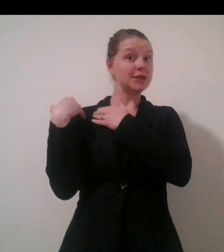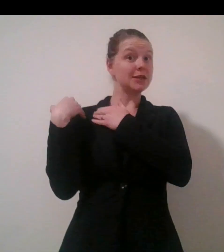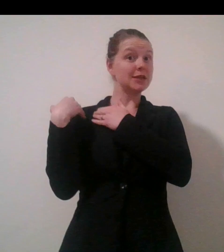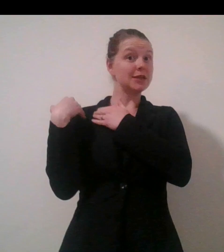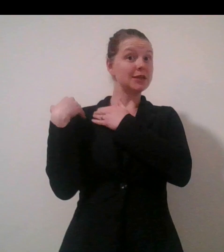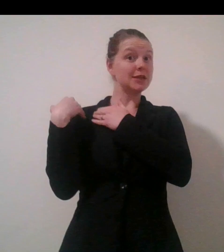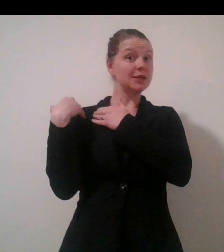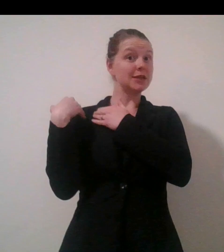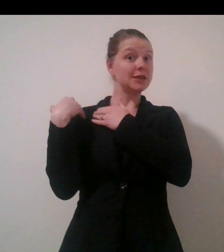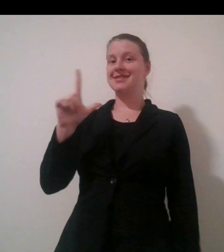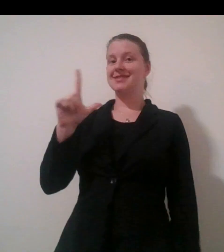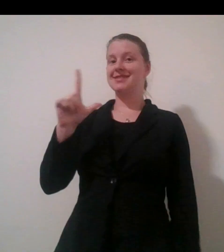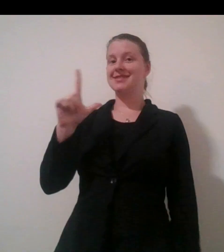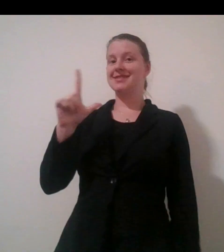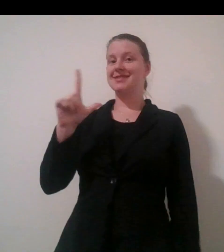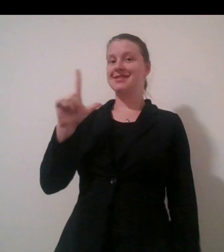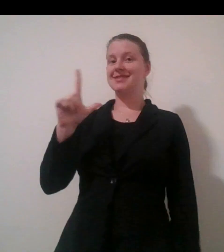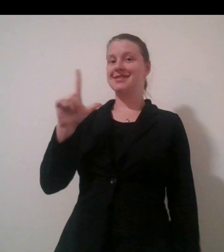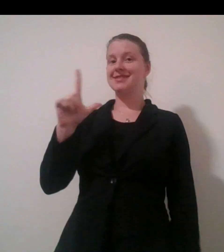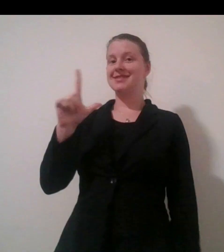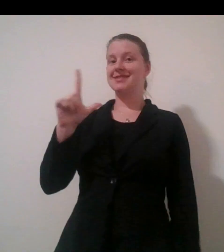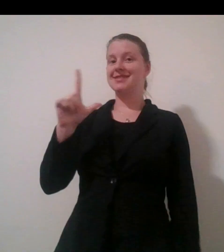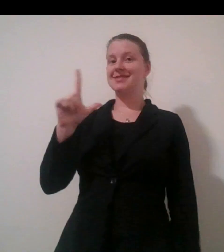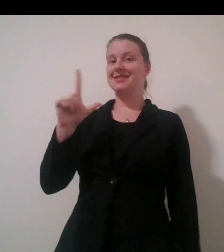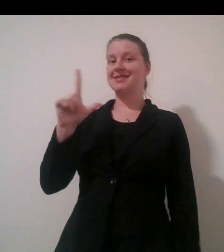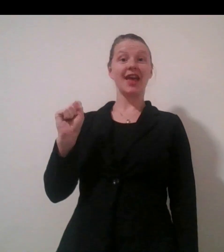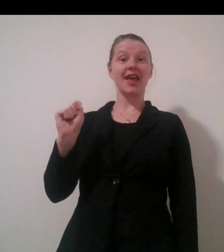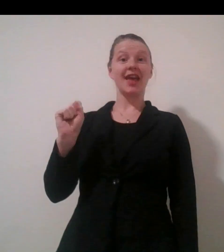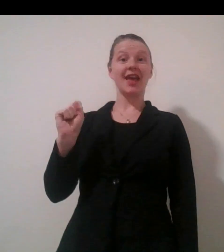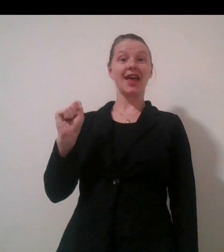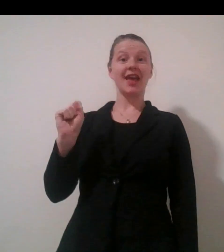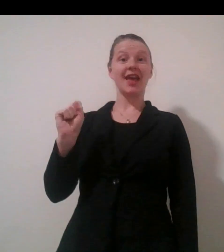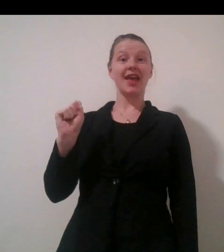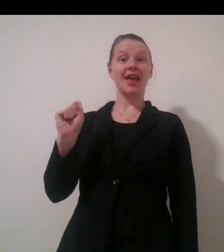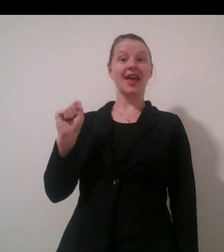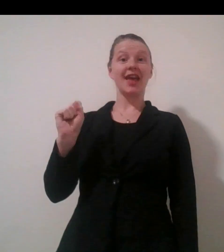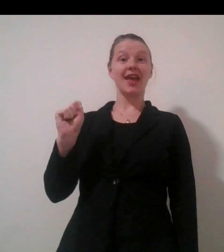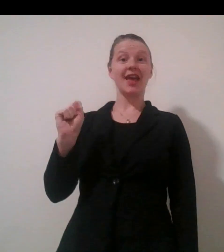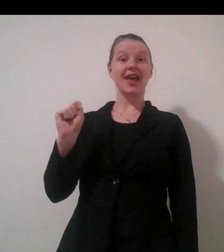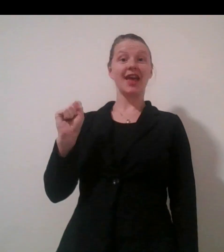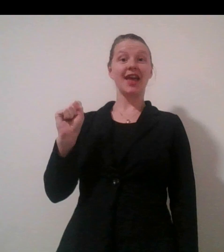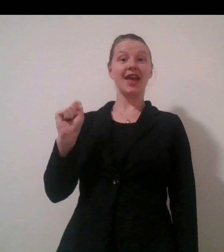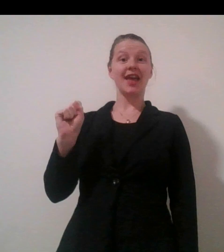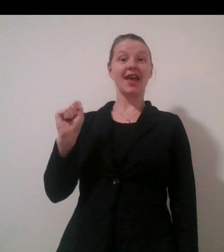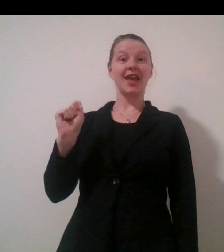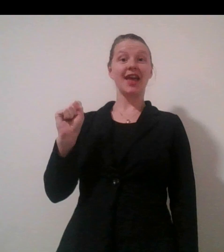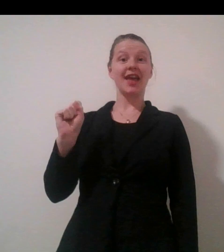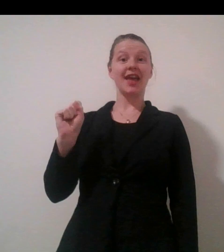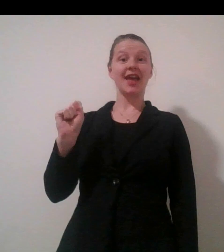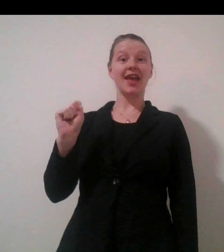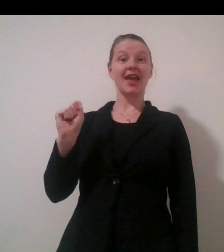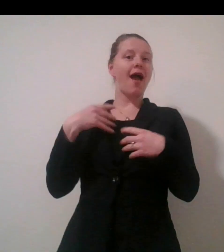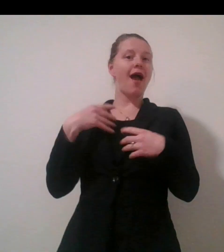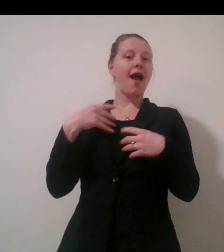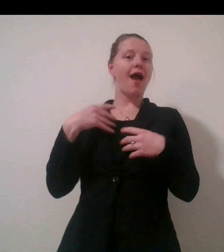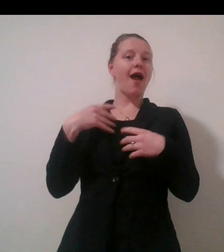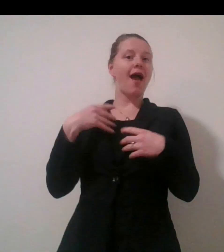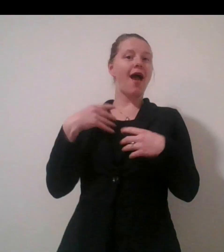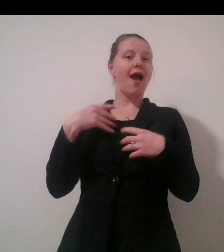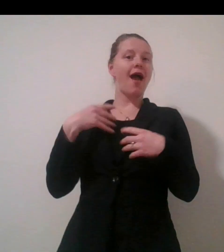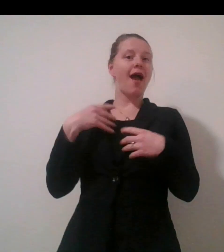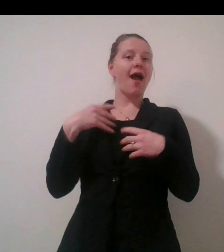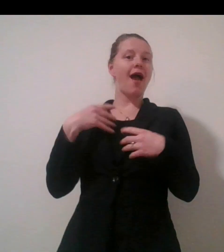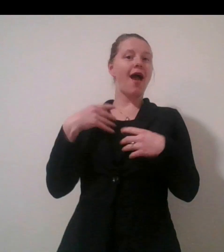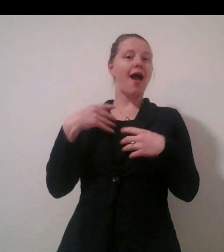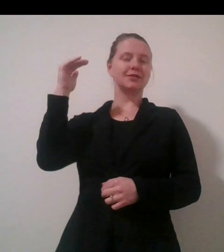The human skeleton of a healthy adult is made up of 206 bones, but it